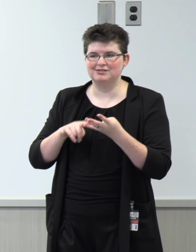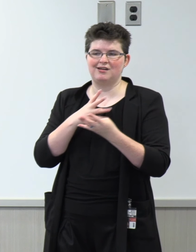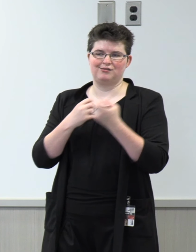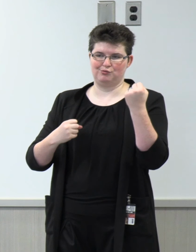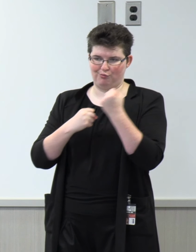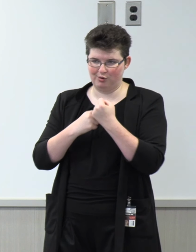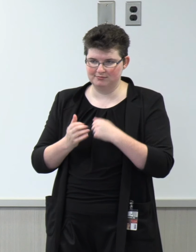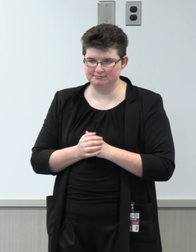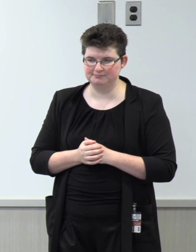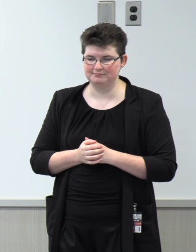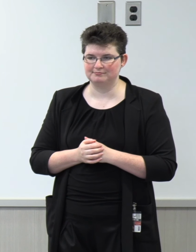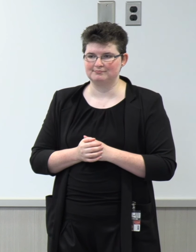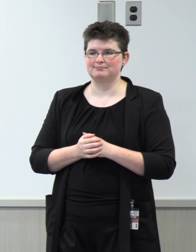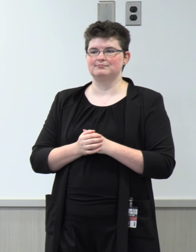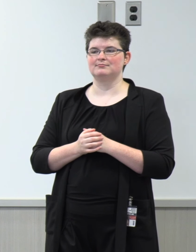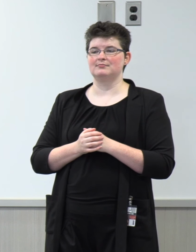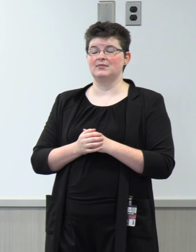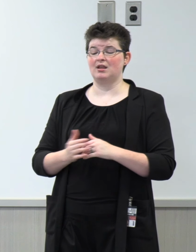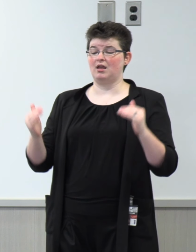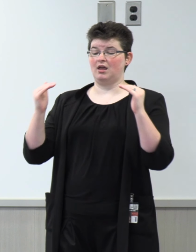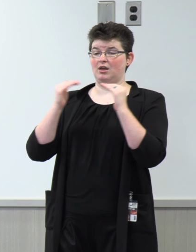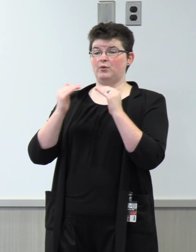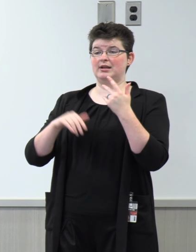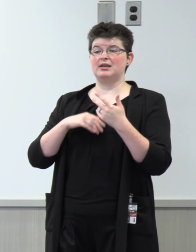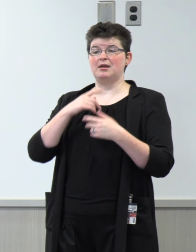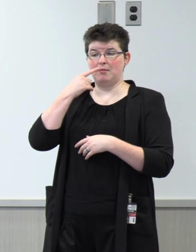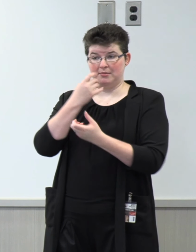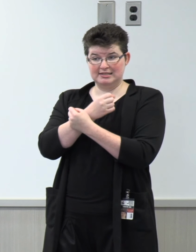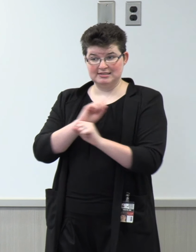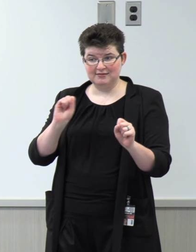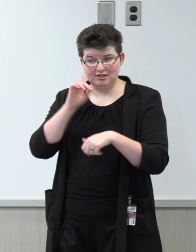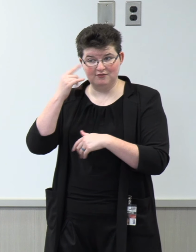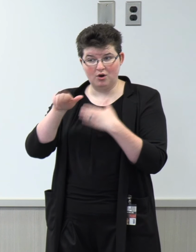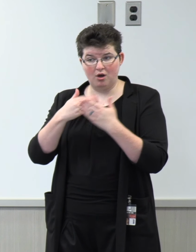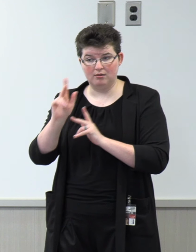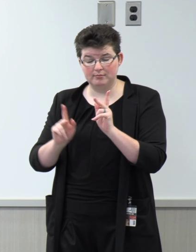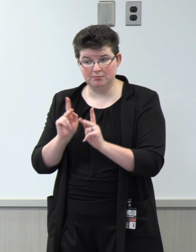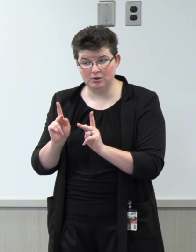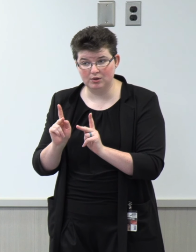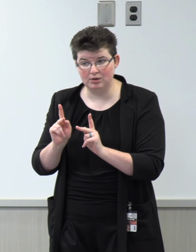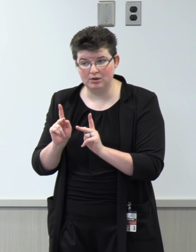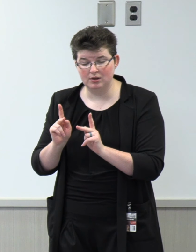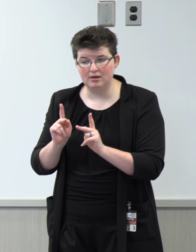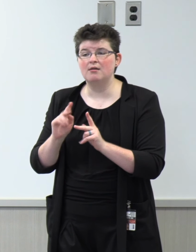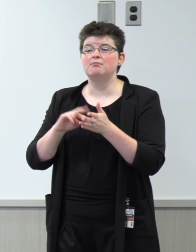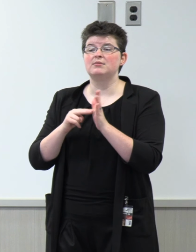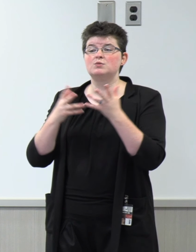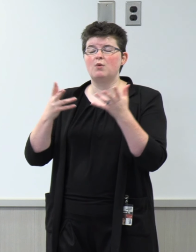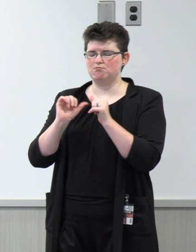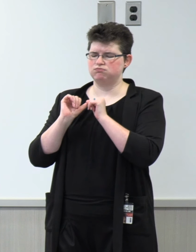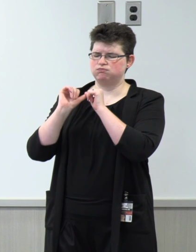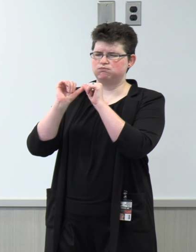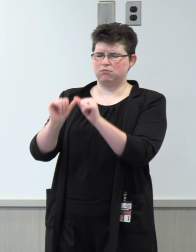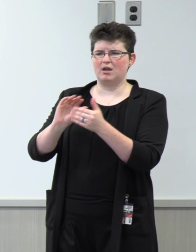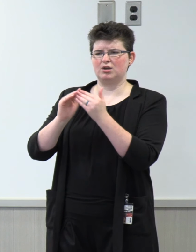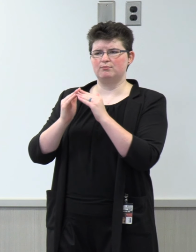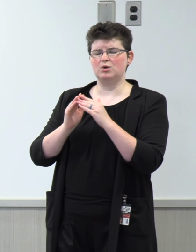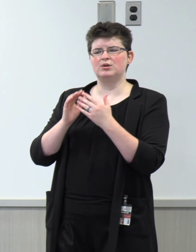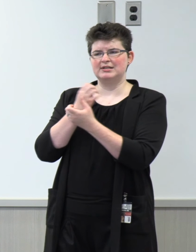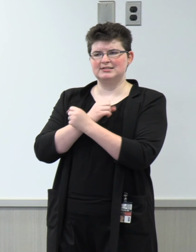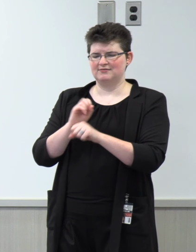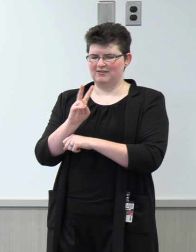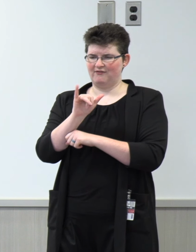support. Whereas equity in public safety for all citizens is maintaining community safety from